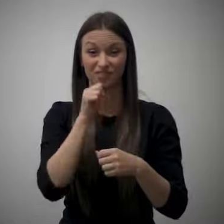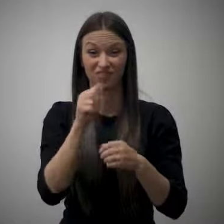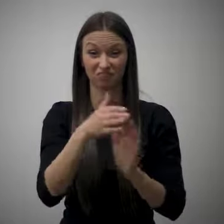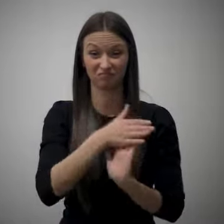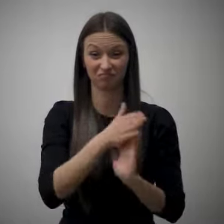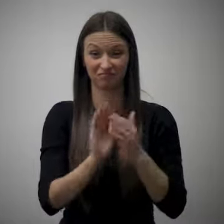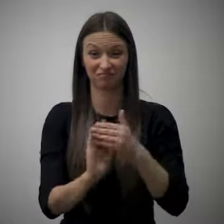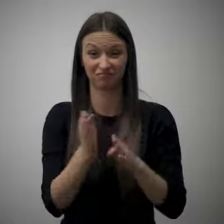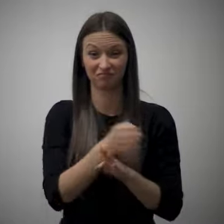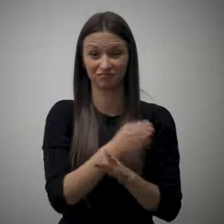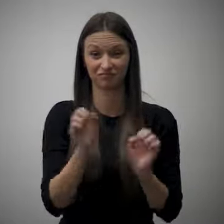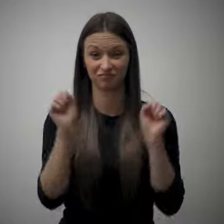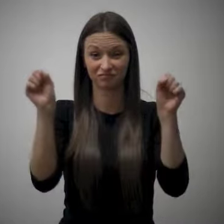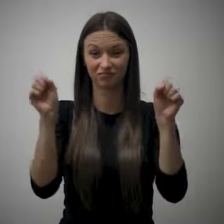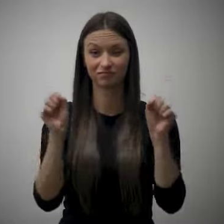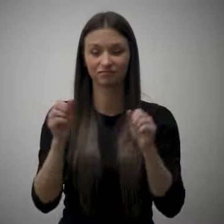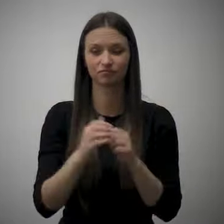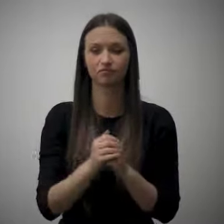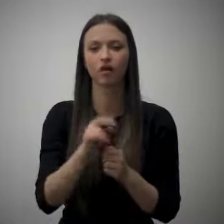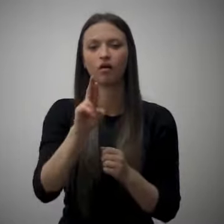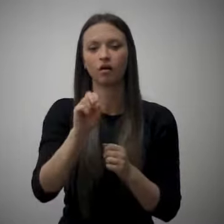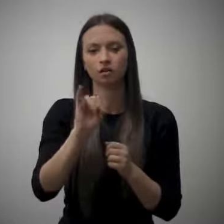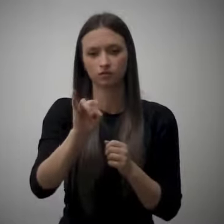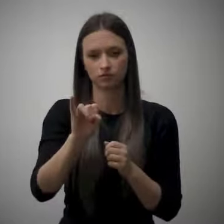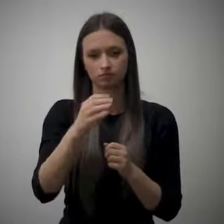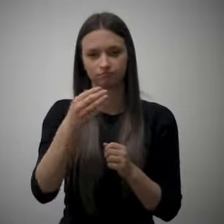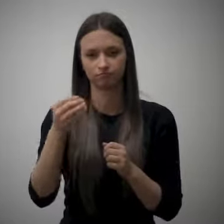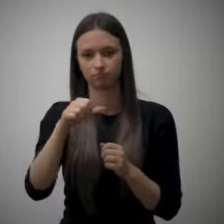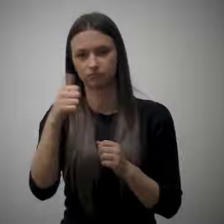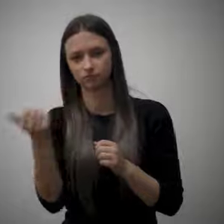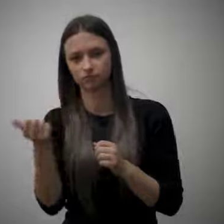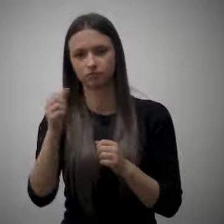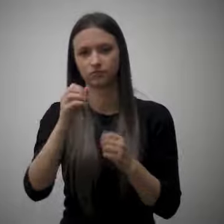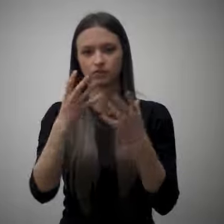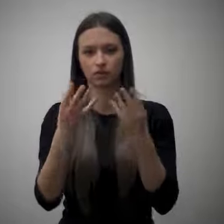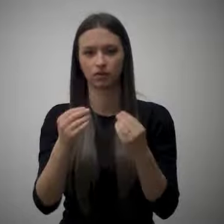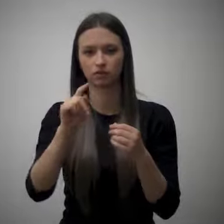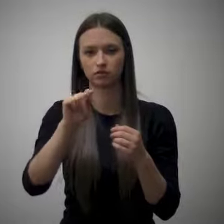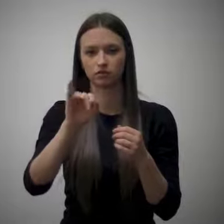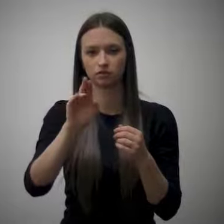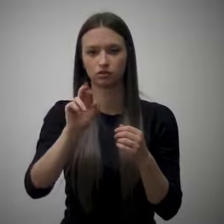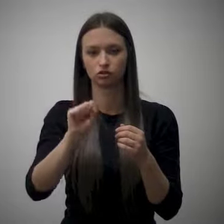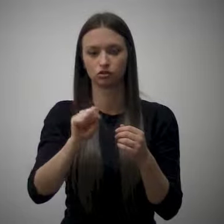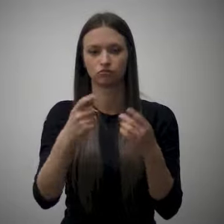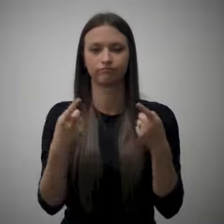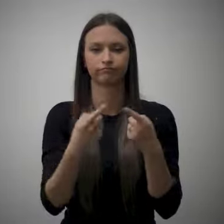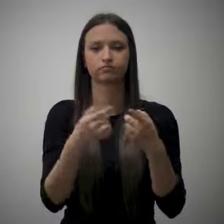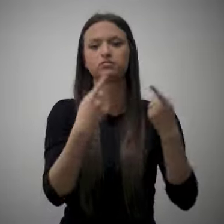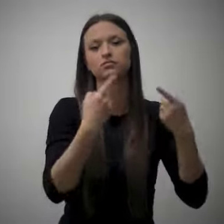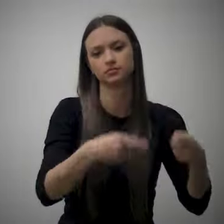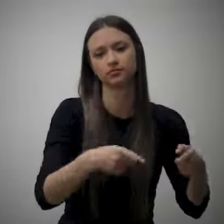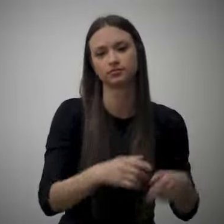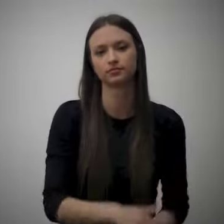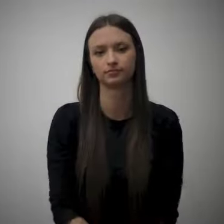If not, RSI and other soft tissue conditions will set in.